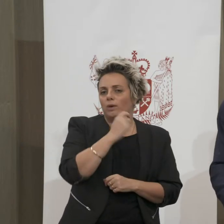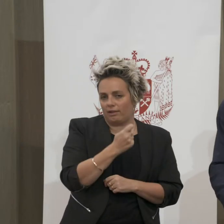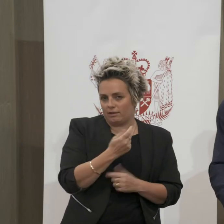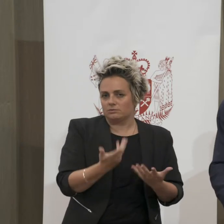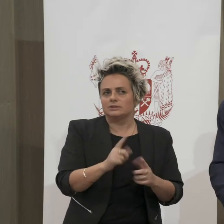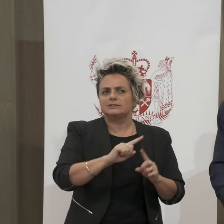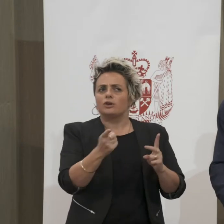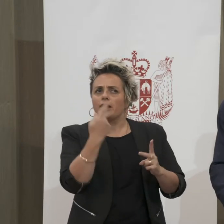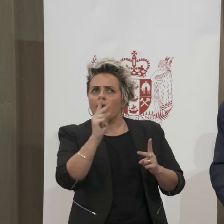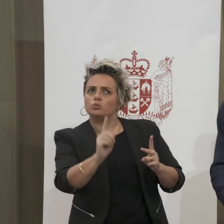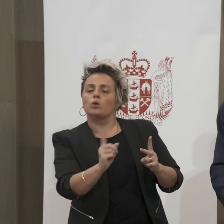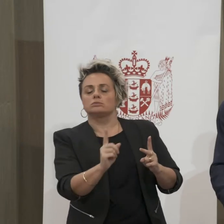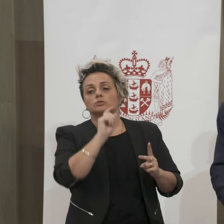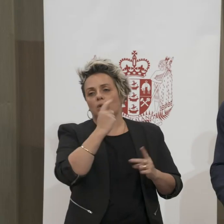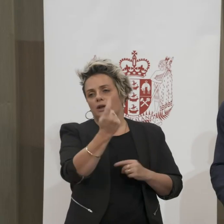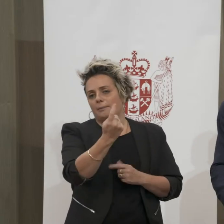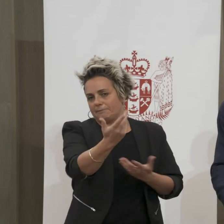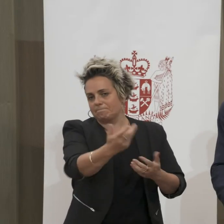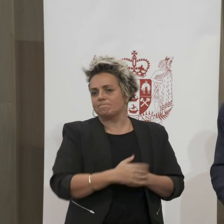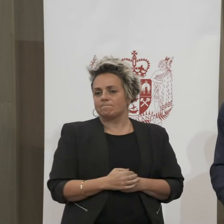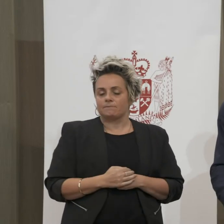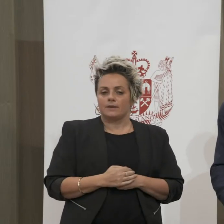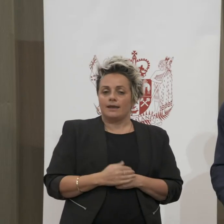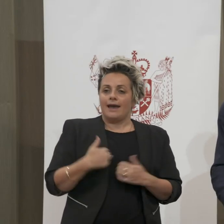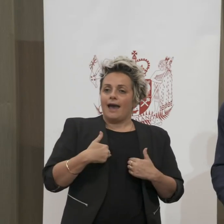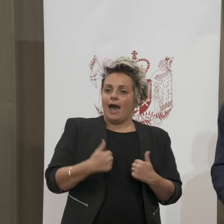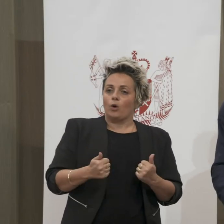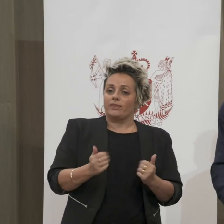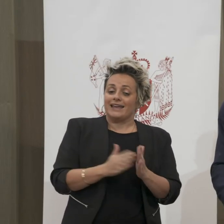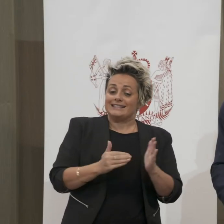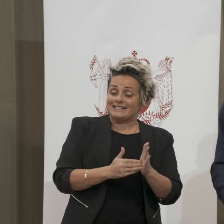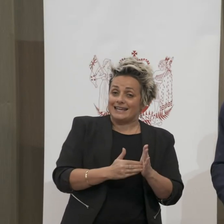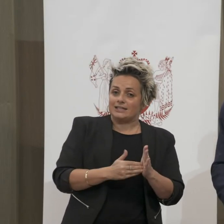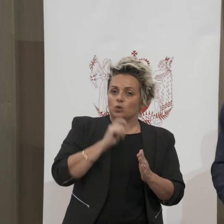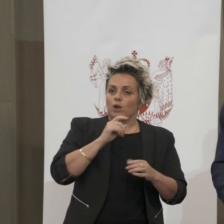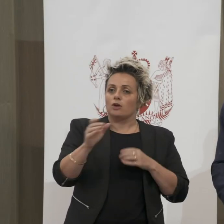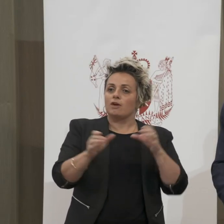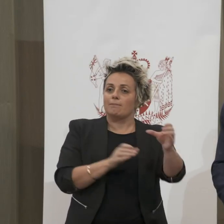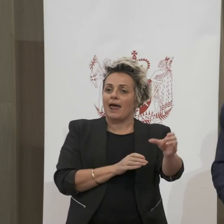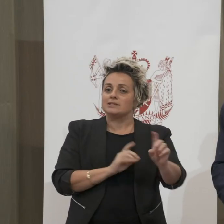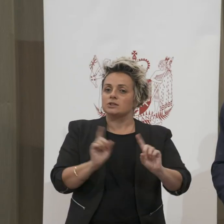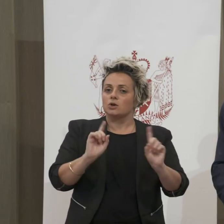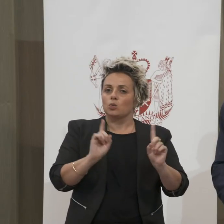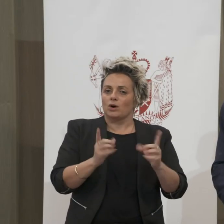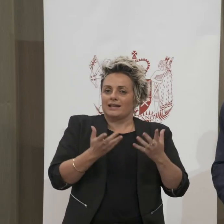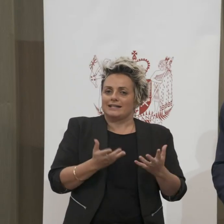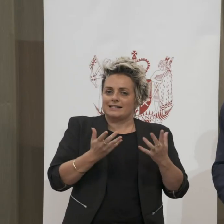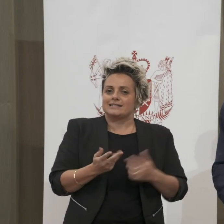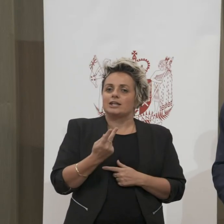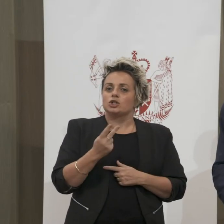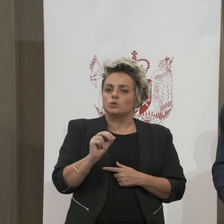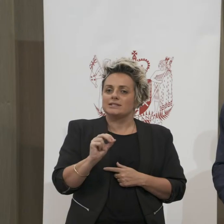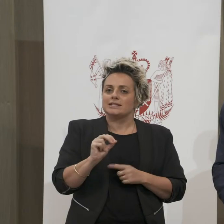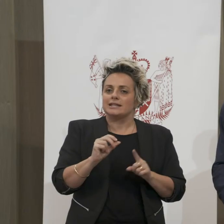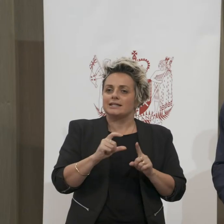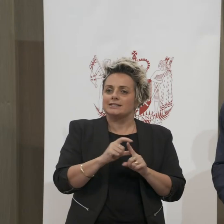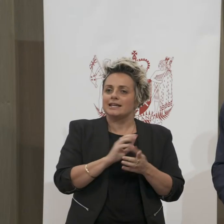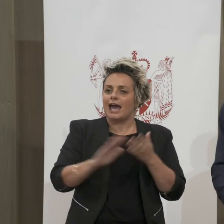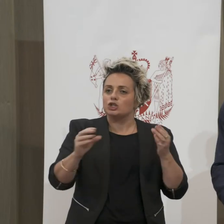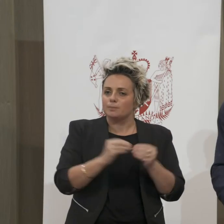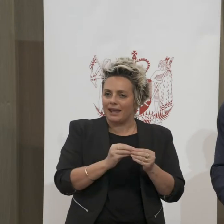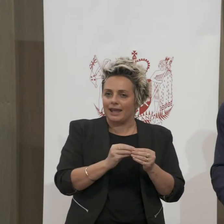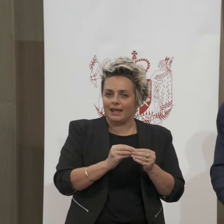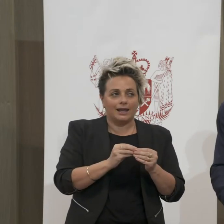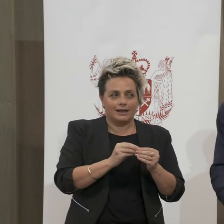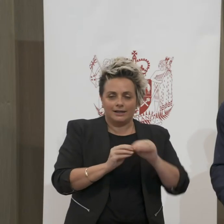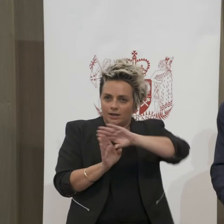alternative names. Health NZ will replace the existing 20 district health boards to